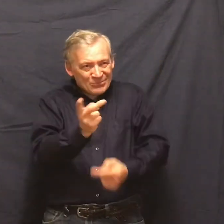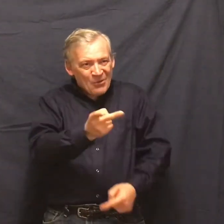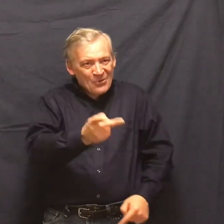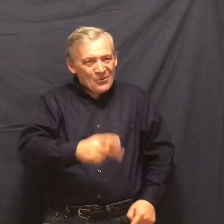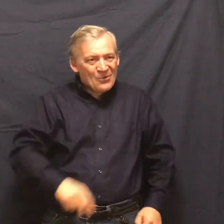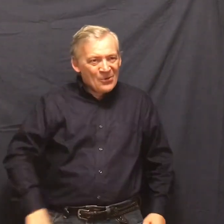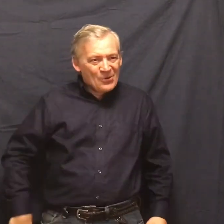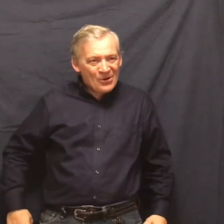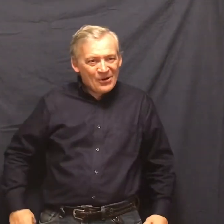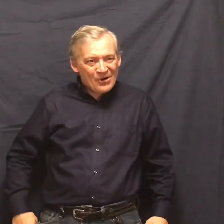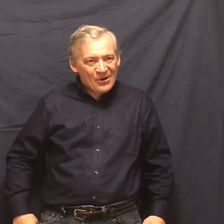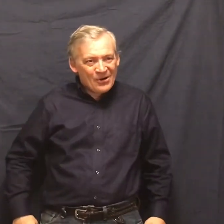He ain't very small.